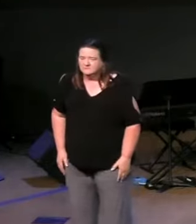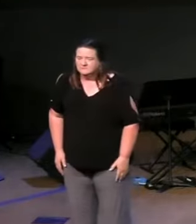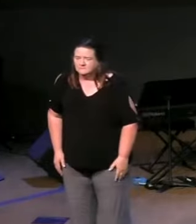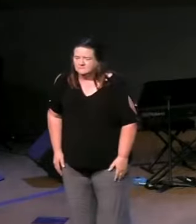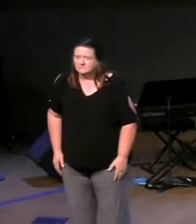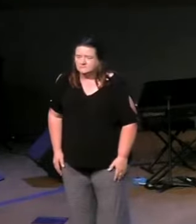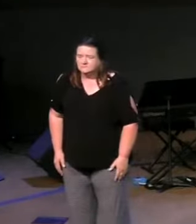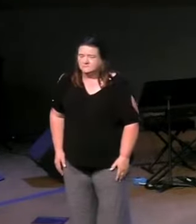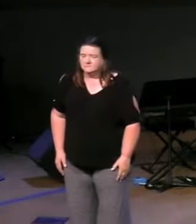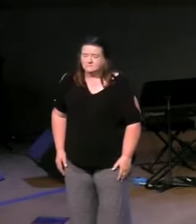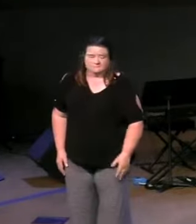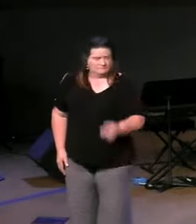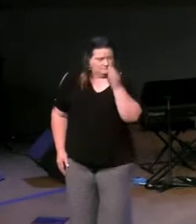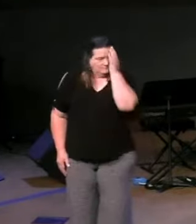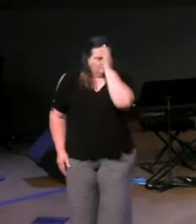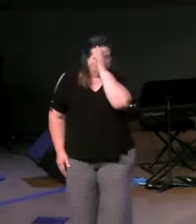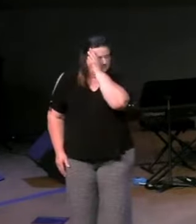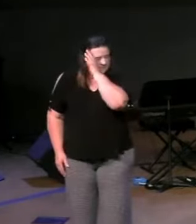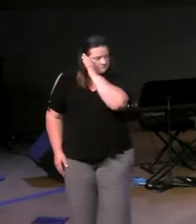Kaylee. Yeah. You're awesome.